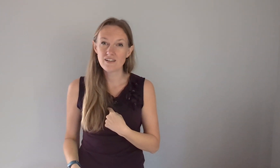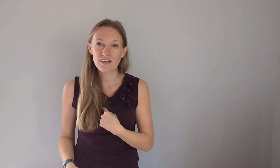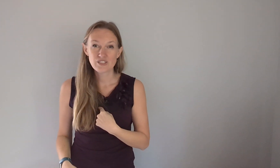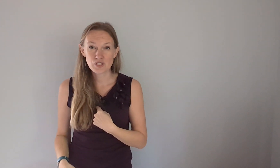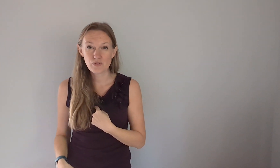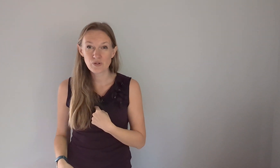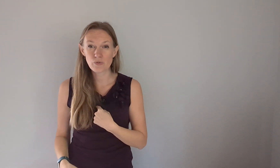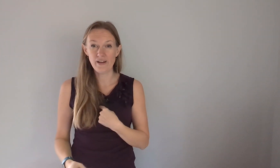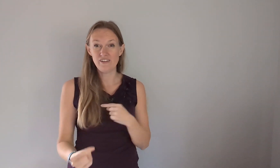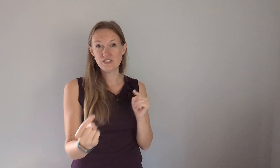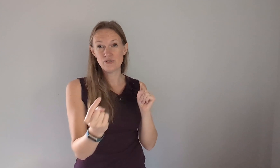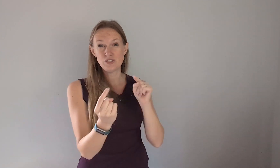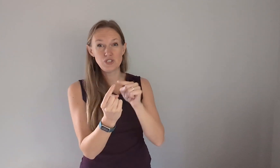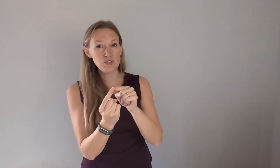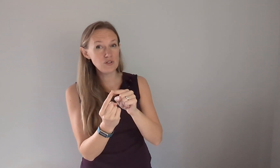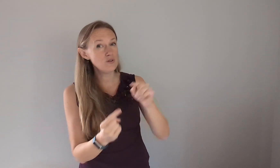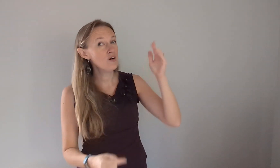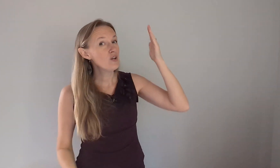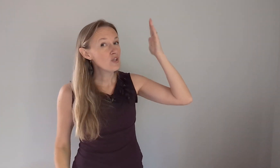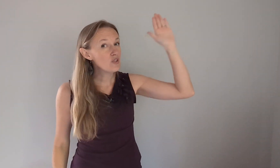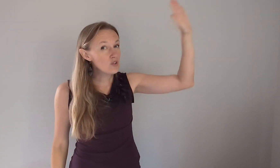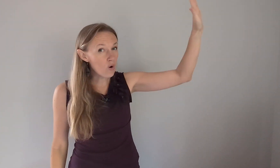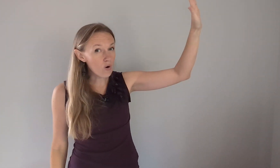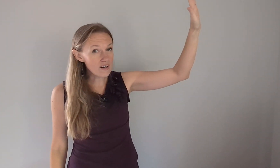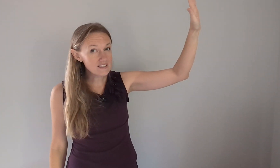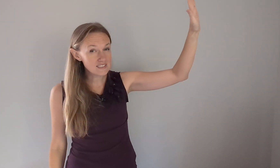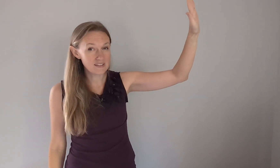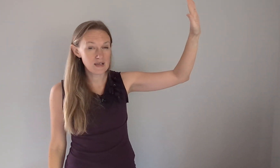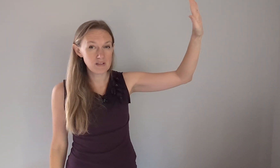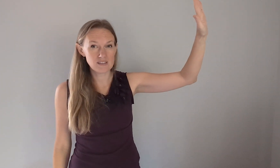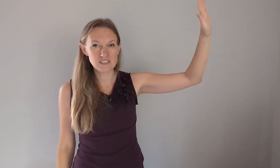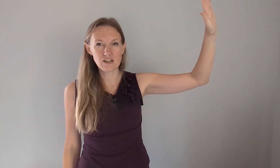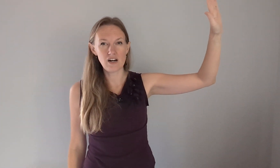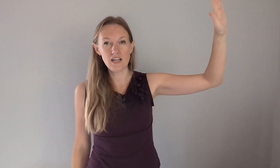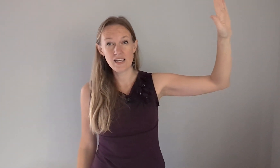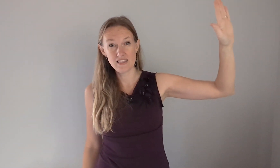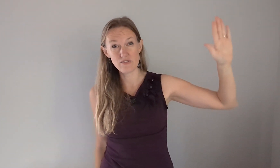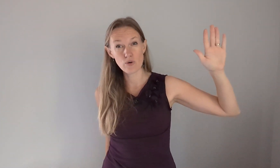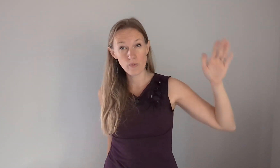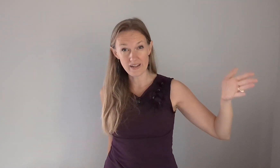will, to your will. So to your, it's something that belongs to God. And then for